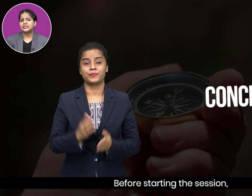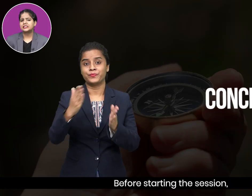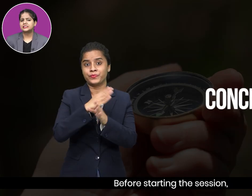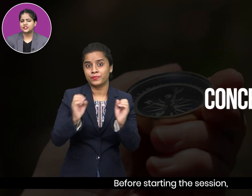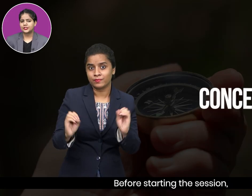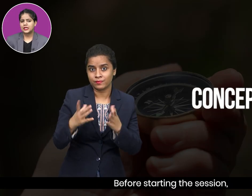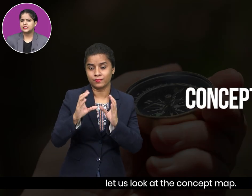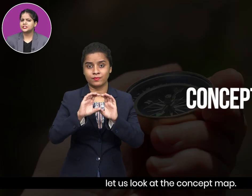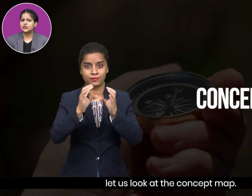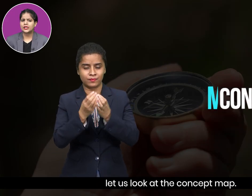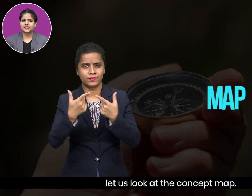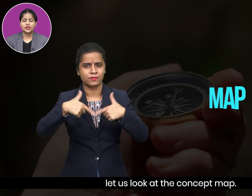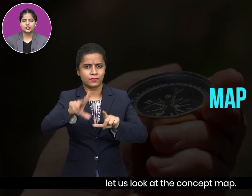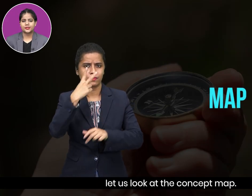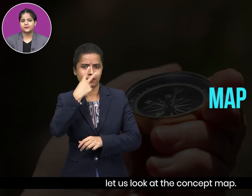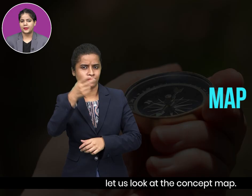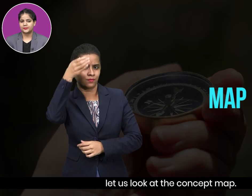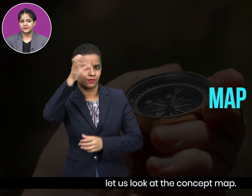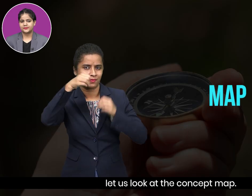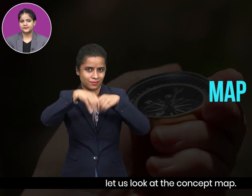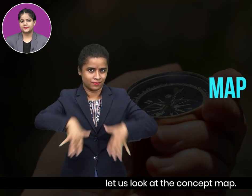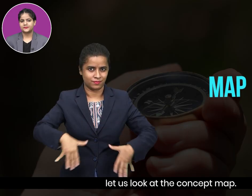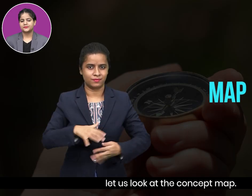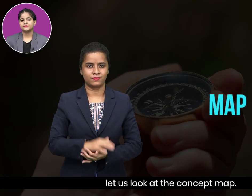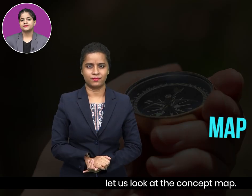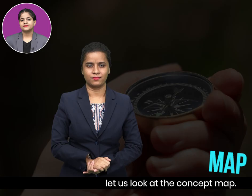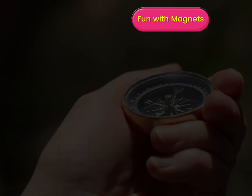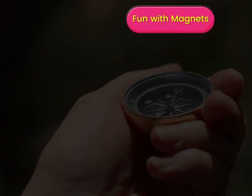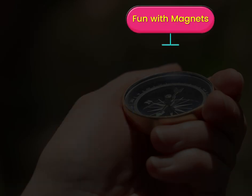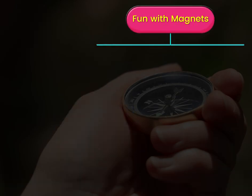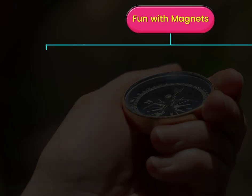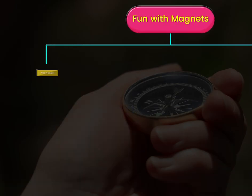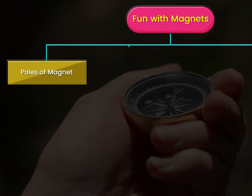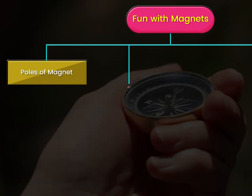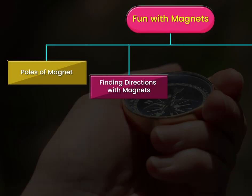Before starting the session, let's look at the concept map.